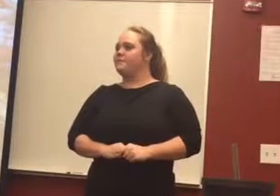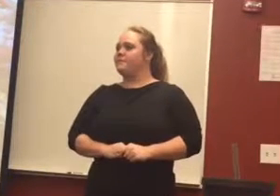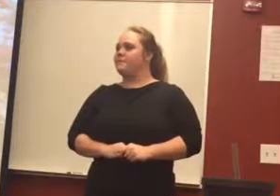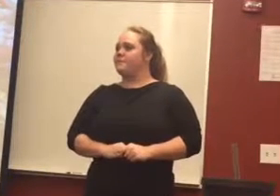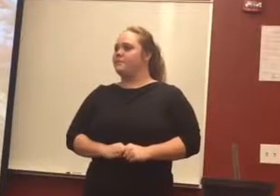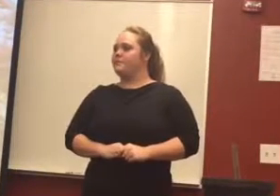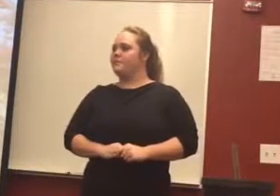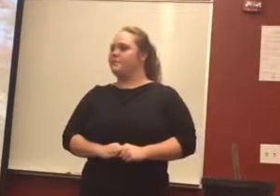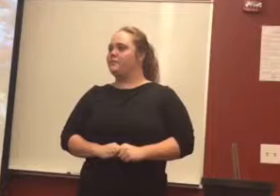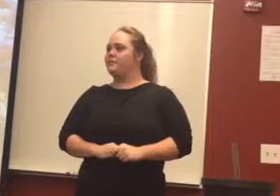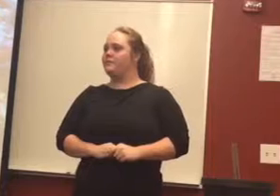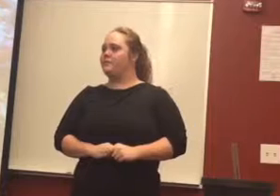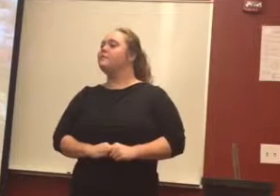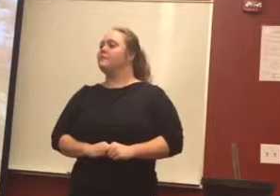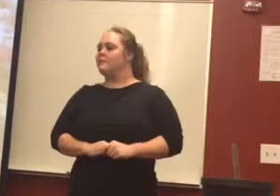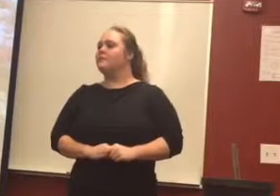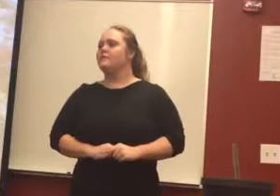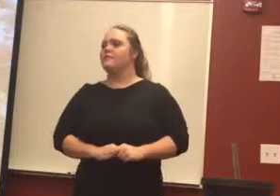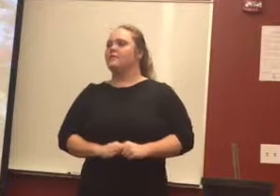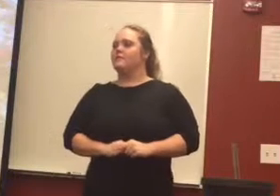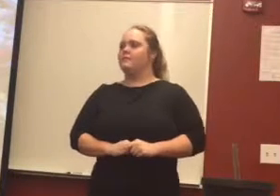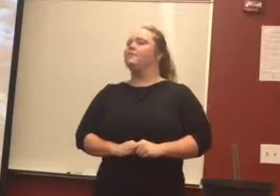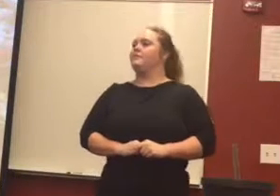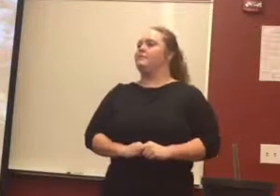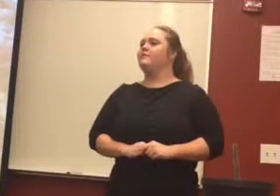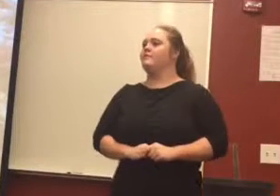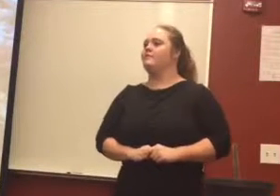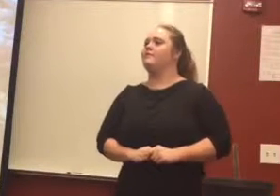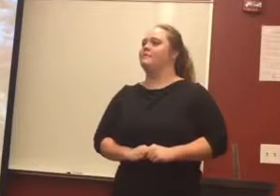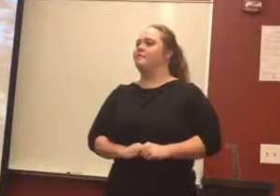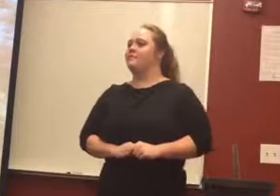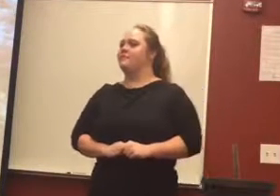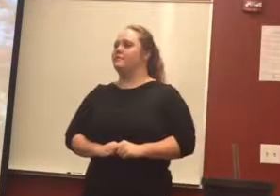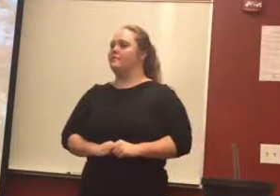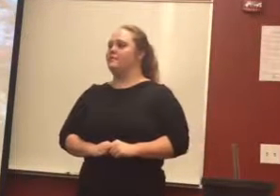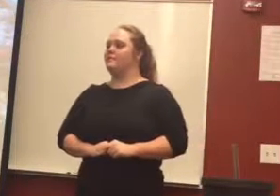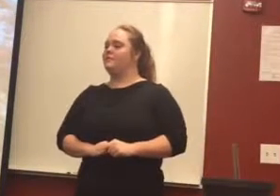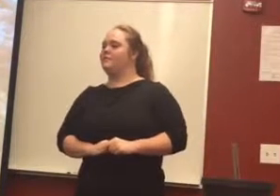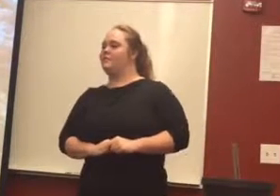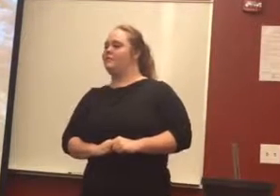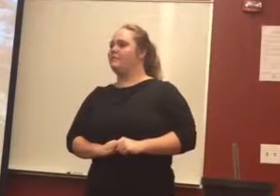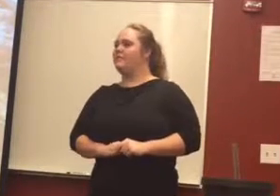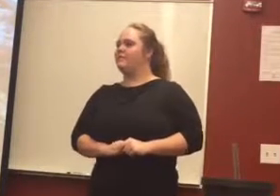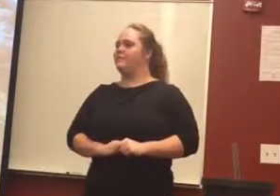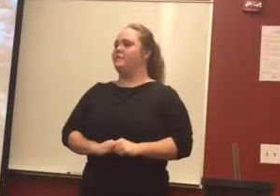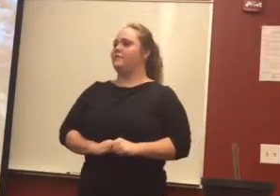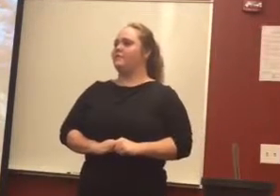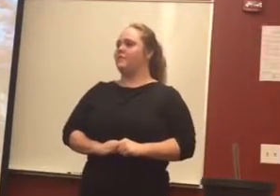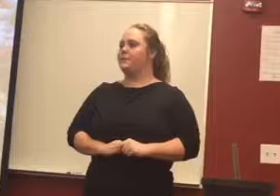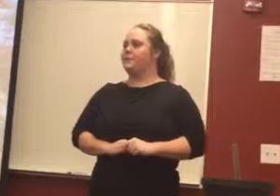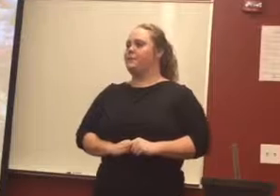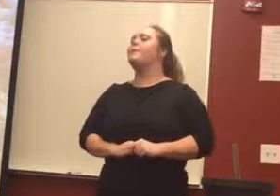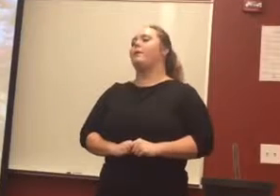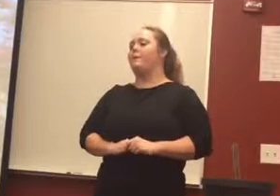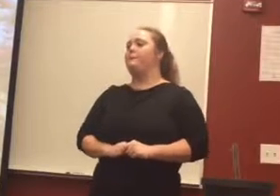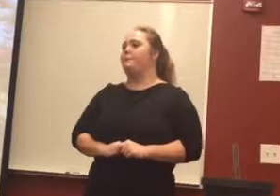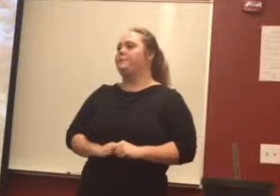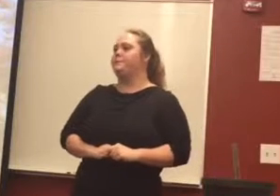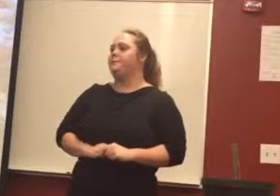the excitement or some of the message that we are all getting from hearing it, that they're gonna be missing. Because you're